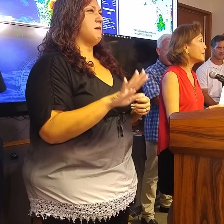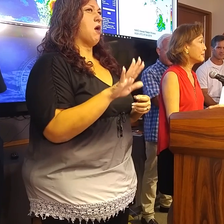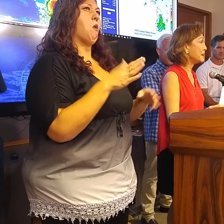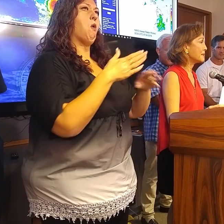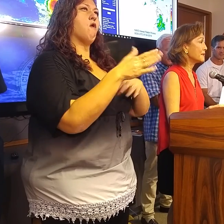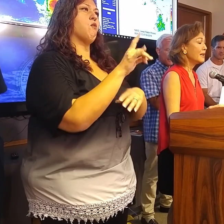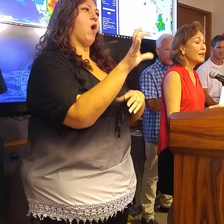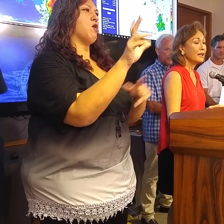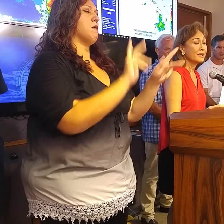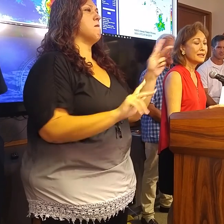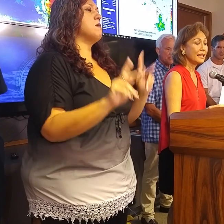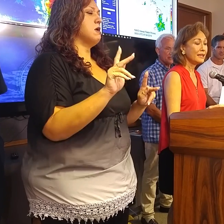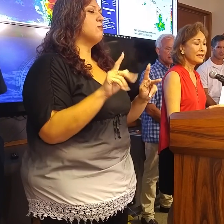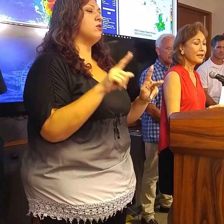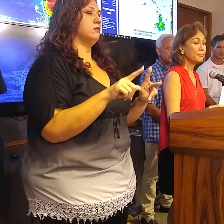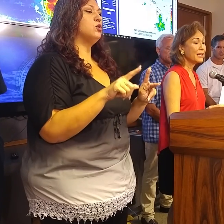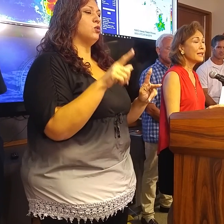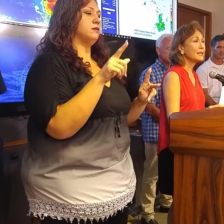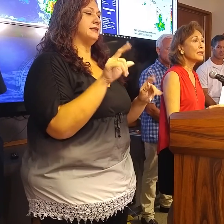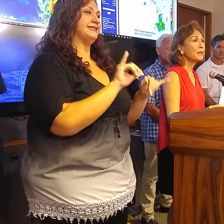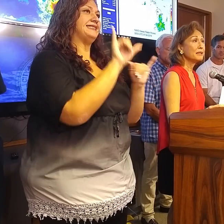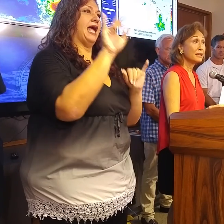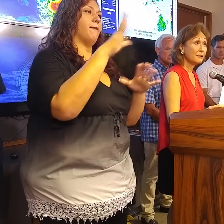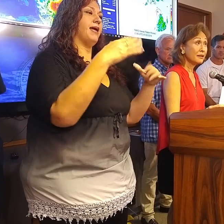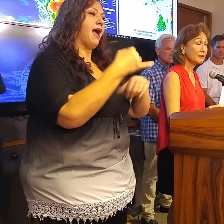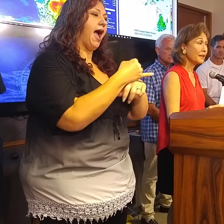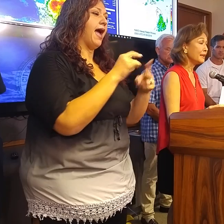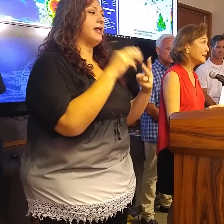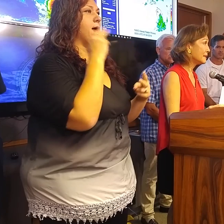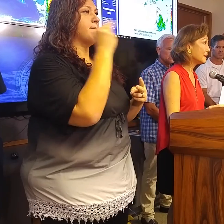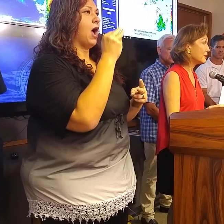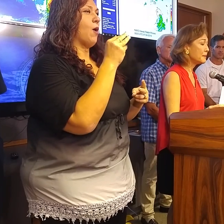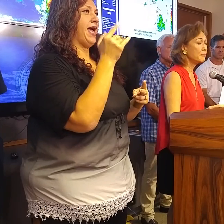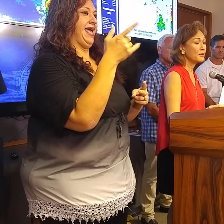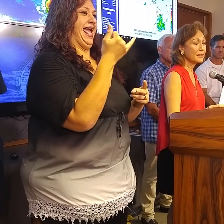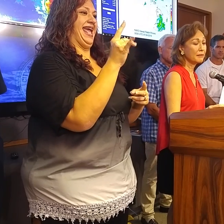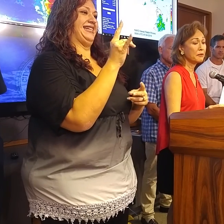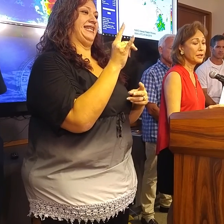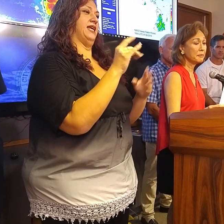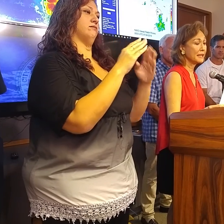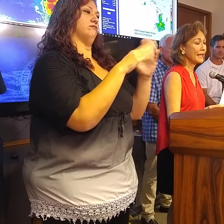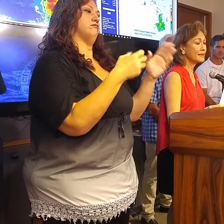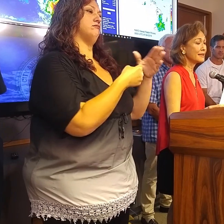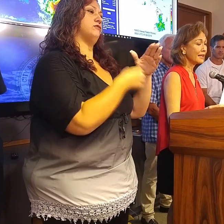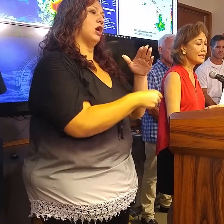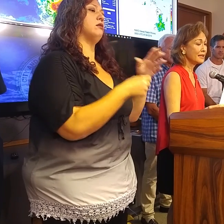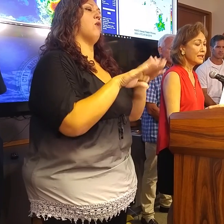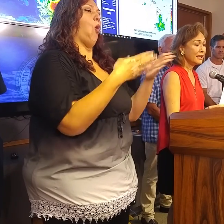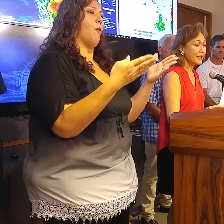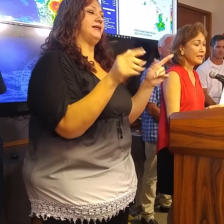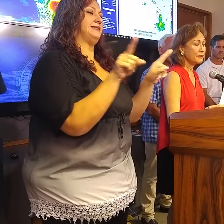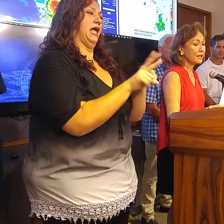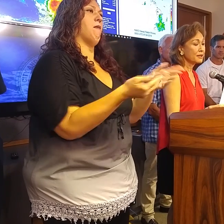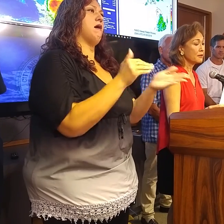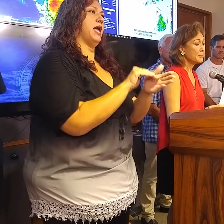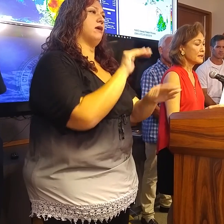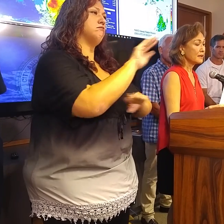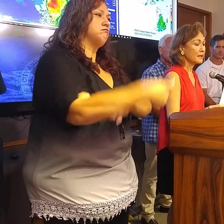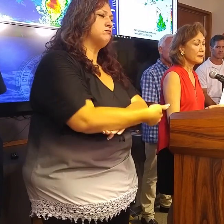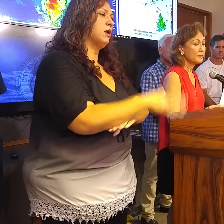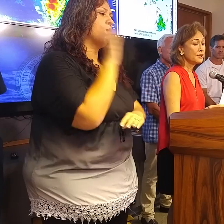over 100 people stayed in our Big Island and Maui shelters. There were 18 of them open. Most of them will be open again tonight. And we